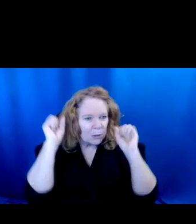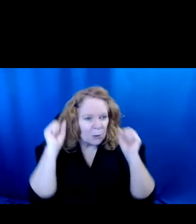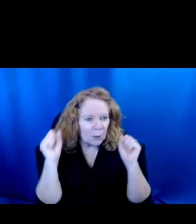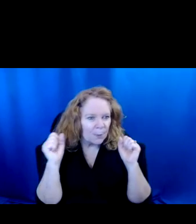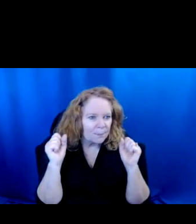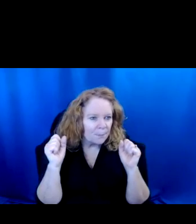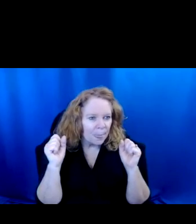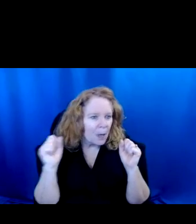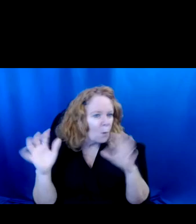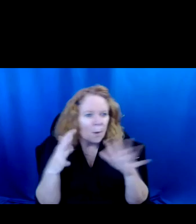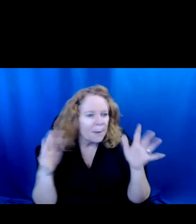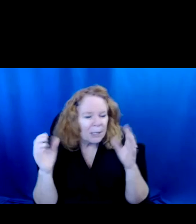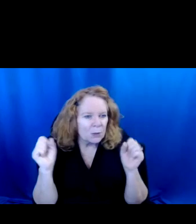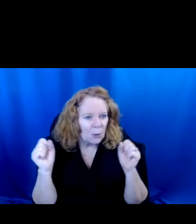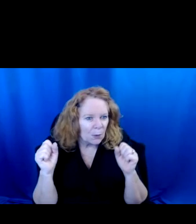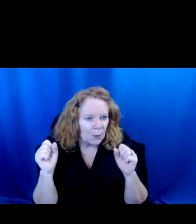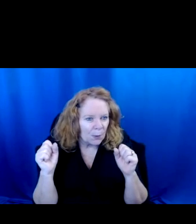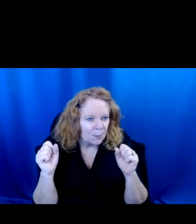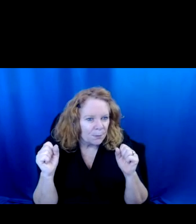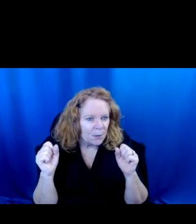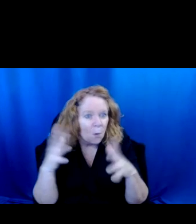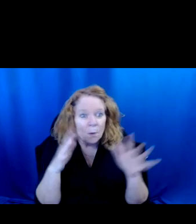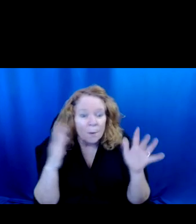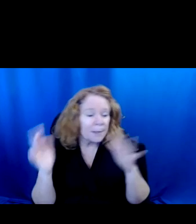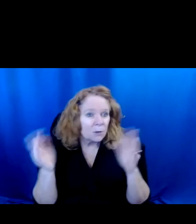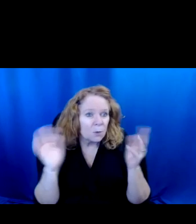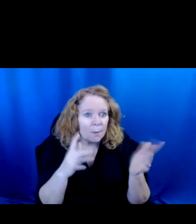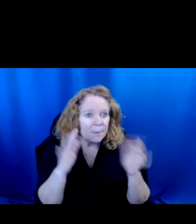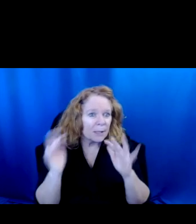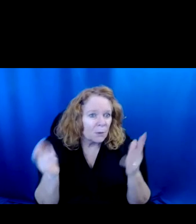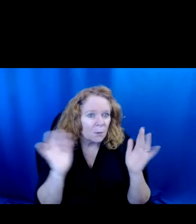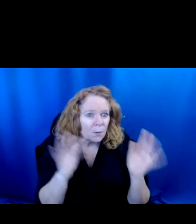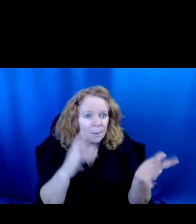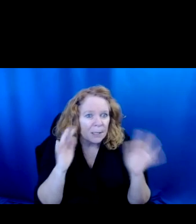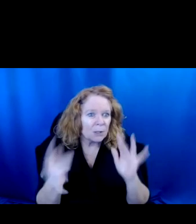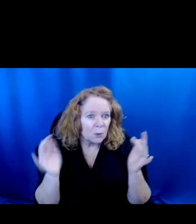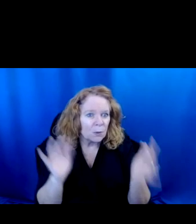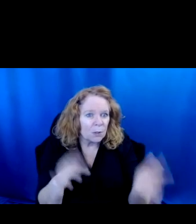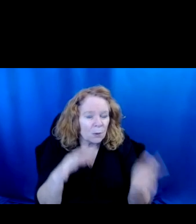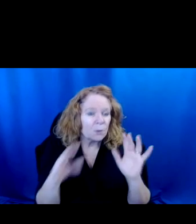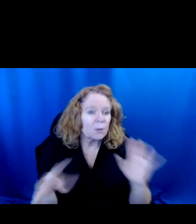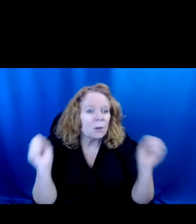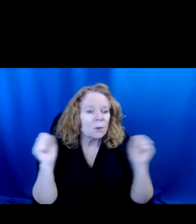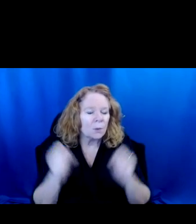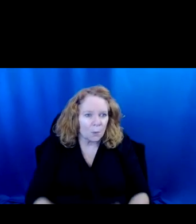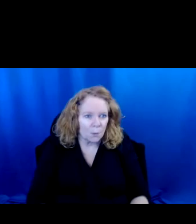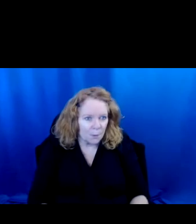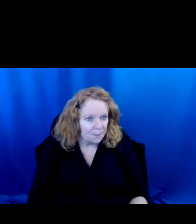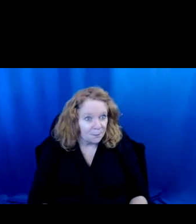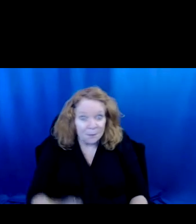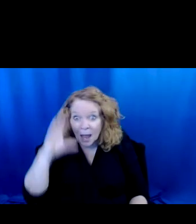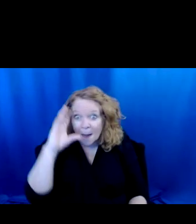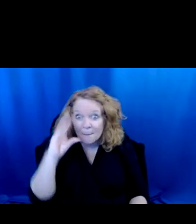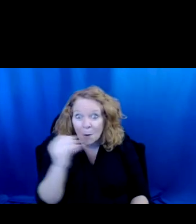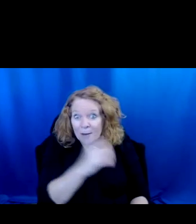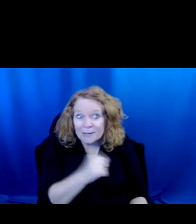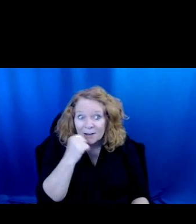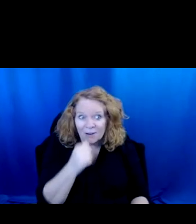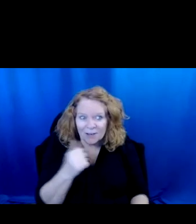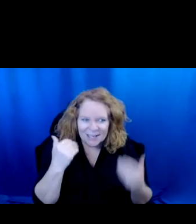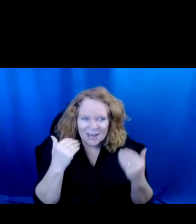whoopity-doo. Whoopity-doo, whoopity-doo, whoopity-doo, whoopity-doo, doo-doo, boys and girls. Here we